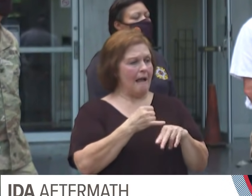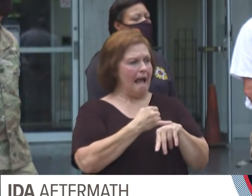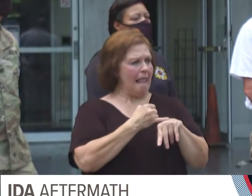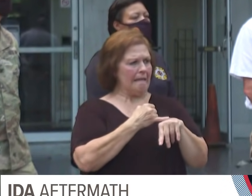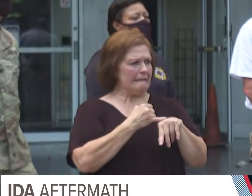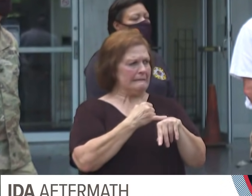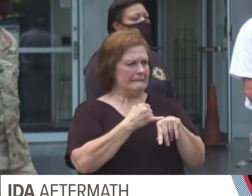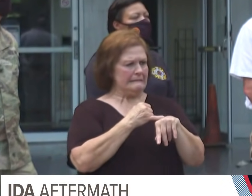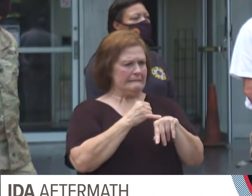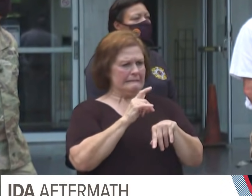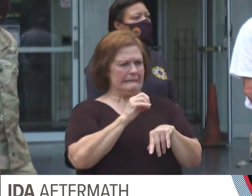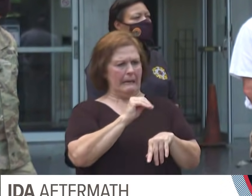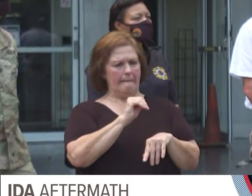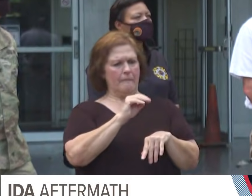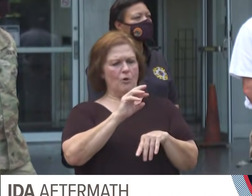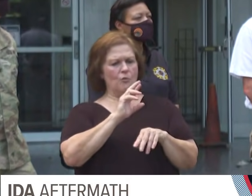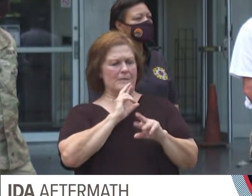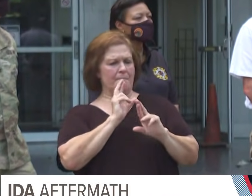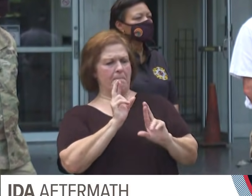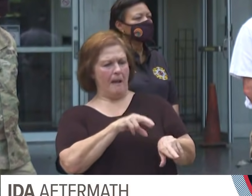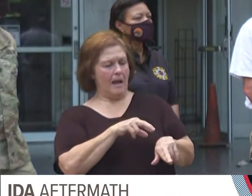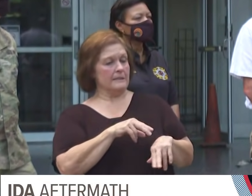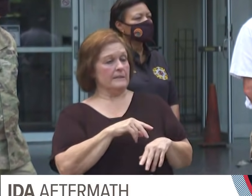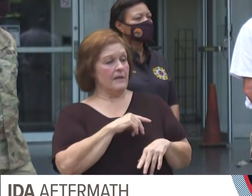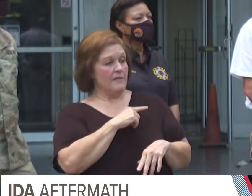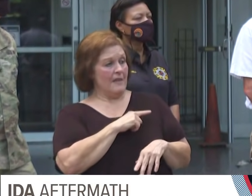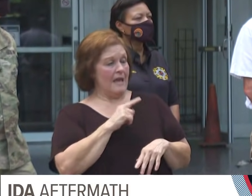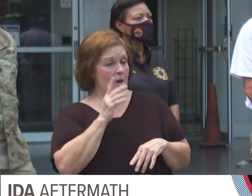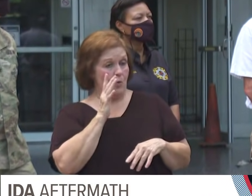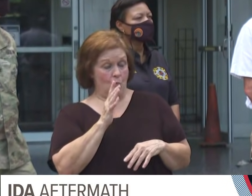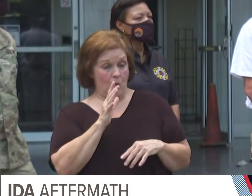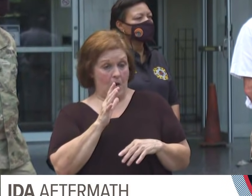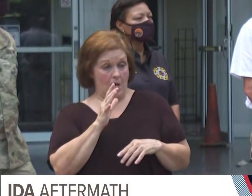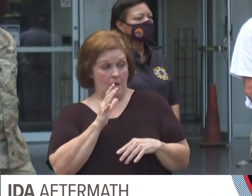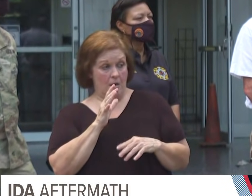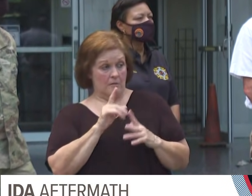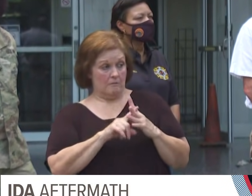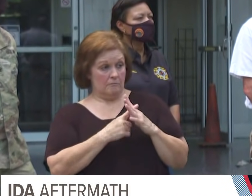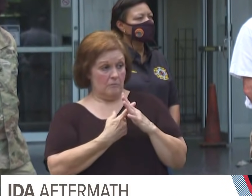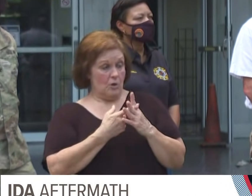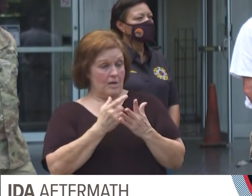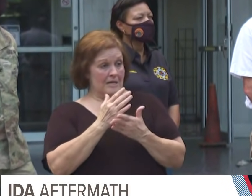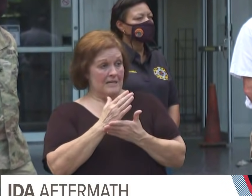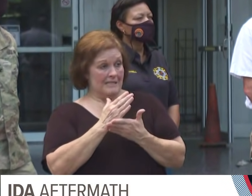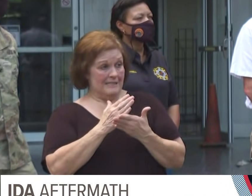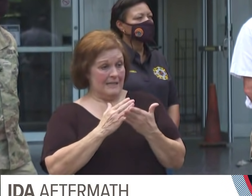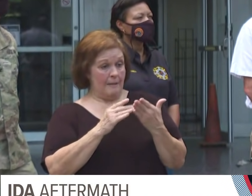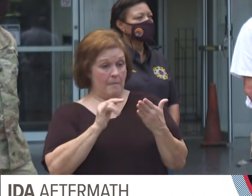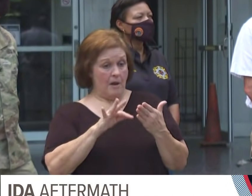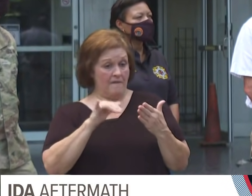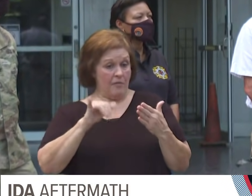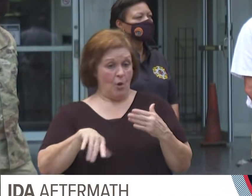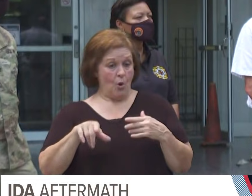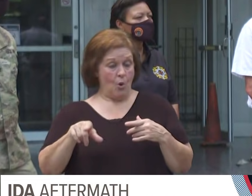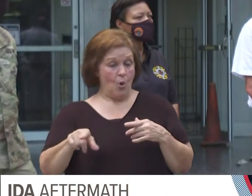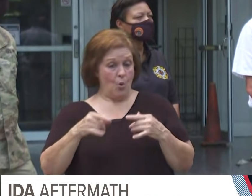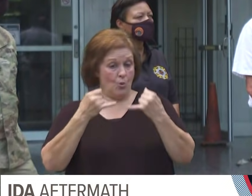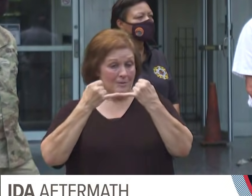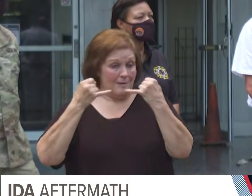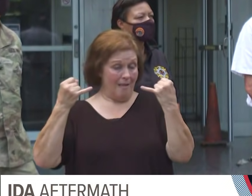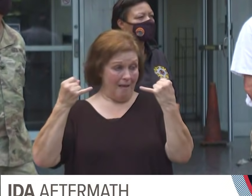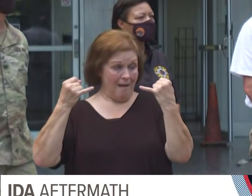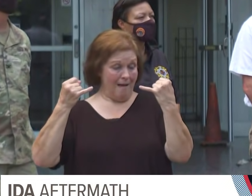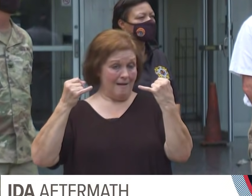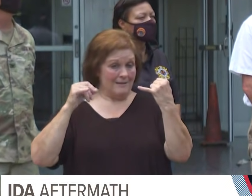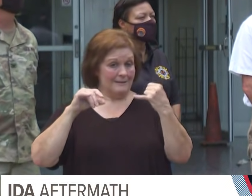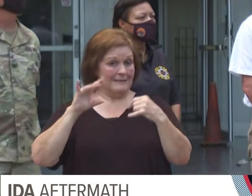islanding response, where they're going to bring on at some point some amount of those transmission lines, some amount of that